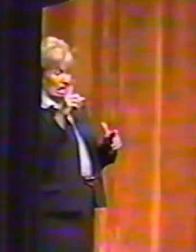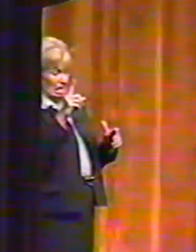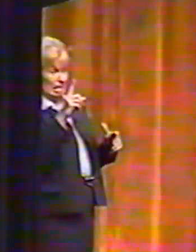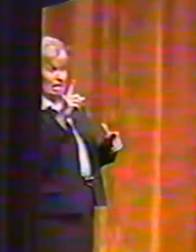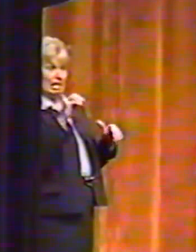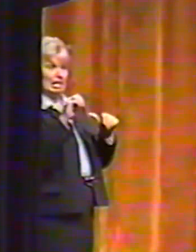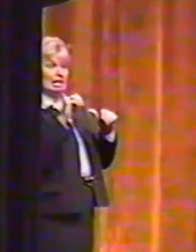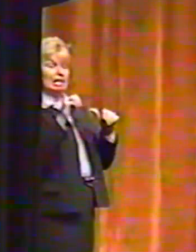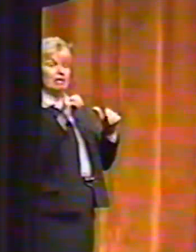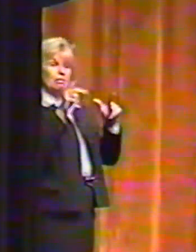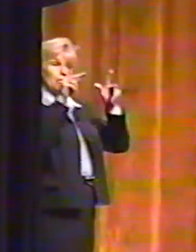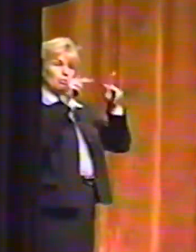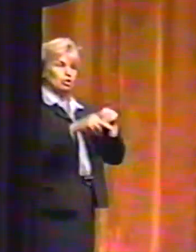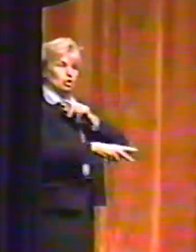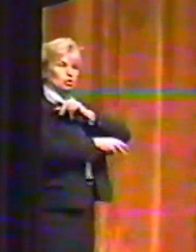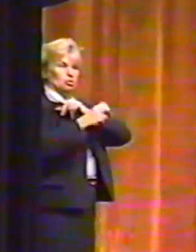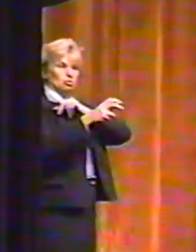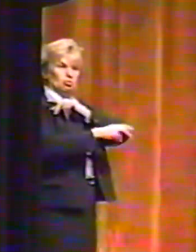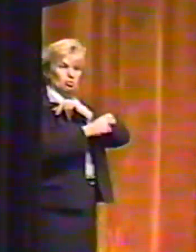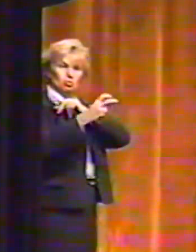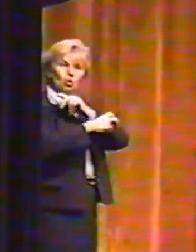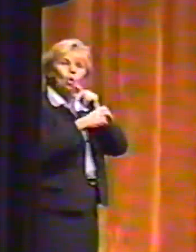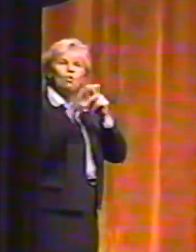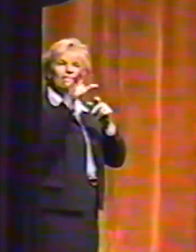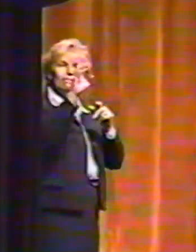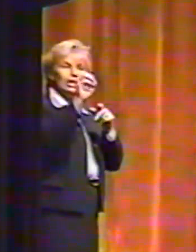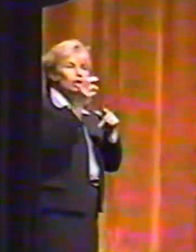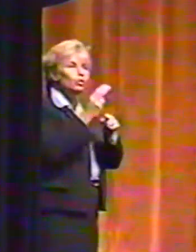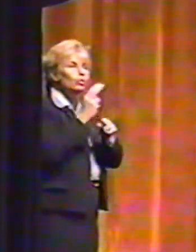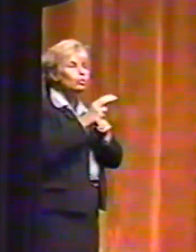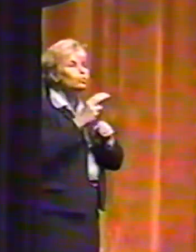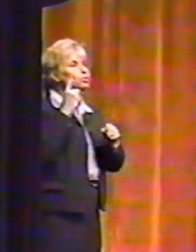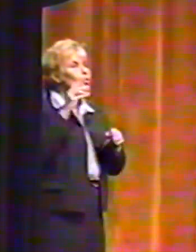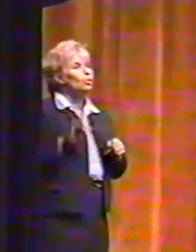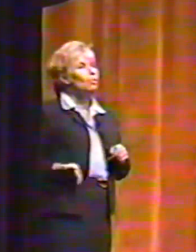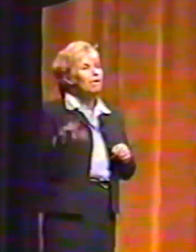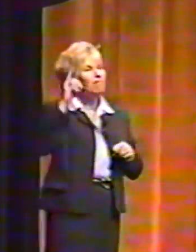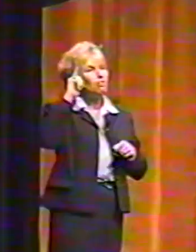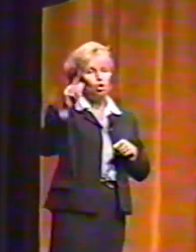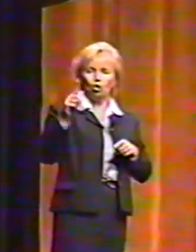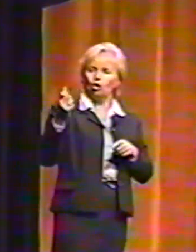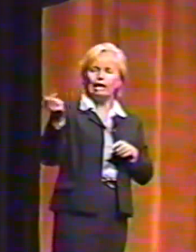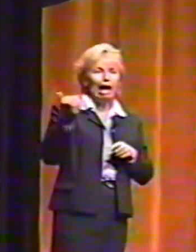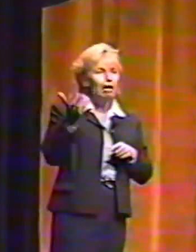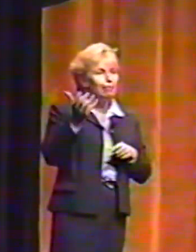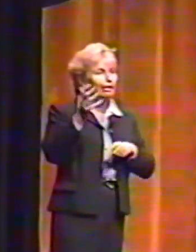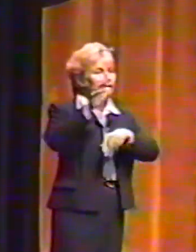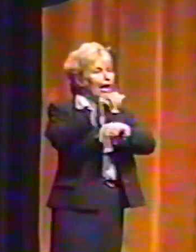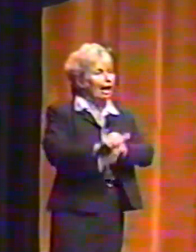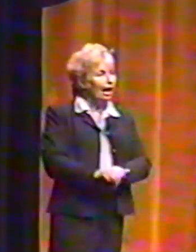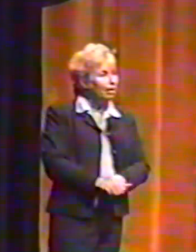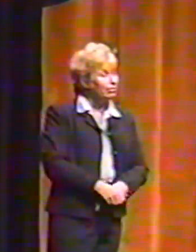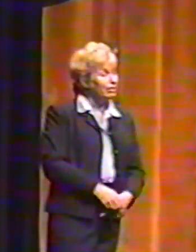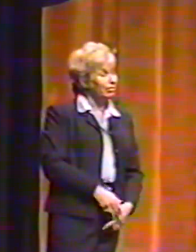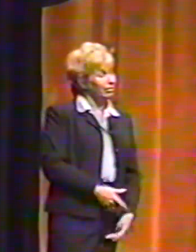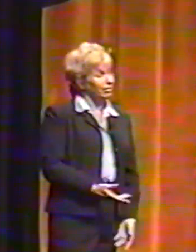that she used to pay for her gambling habit. And then this crime caused long delays for the